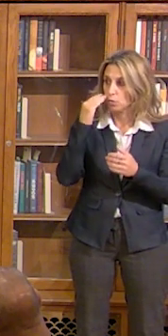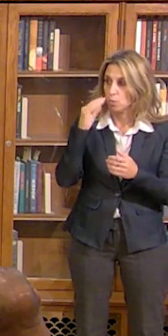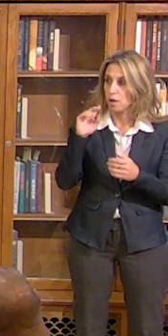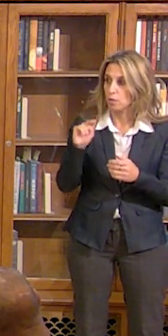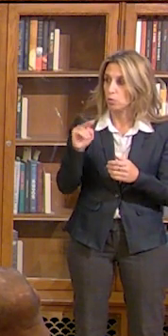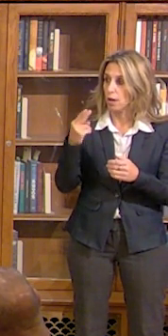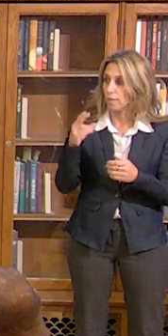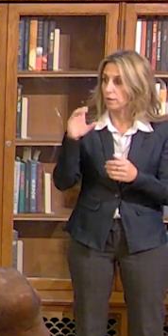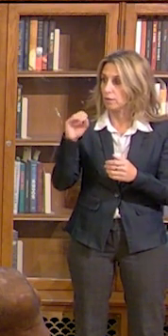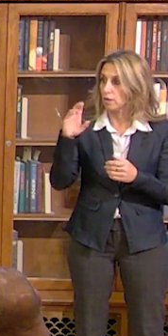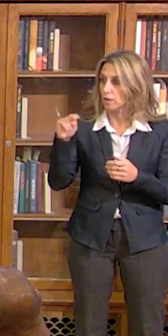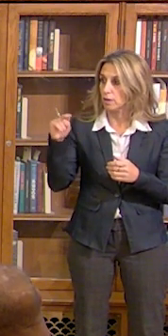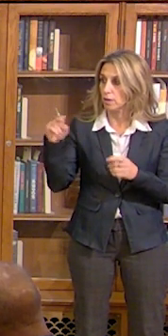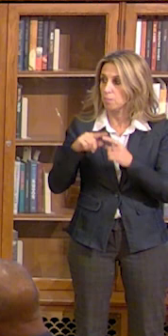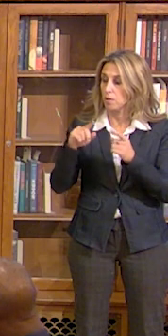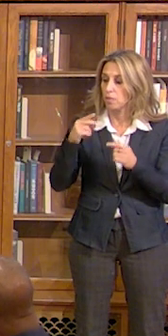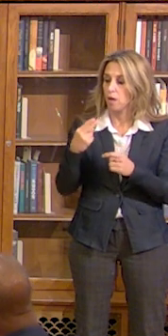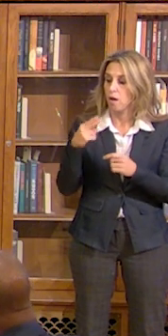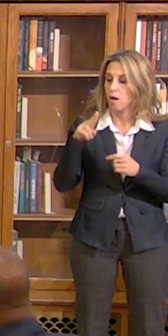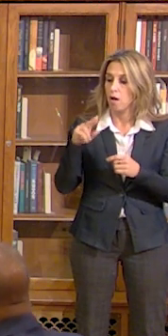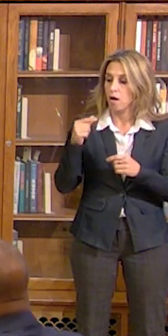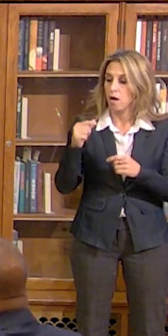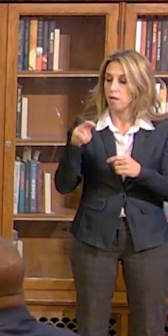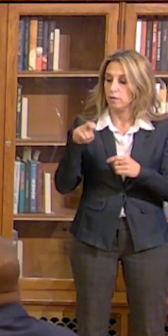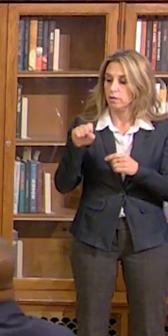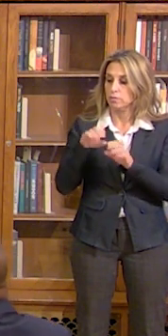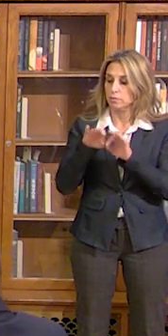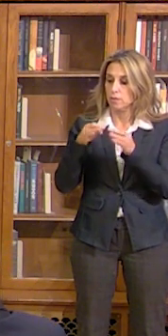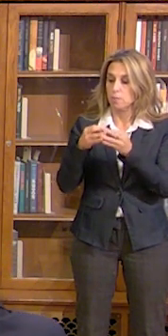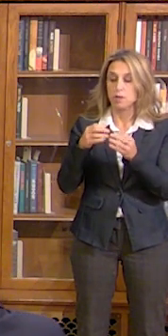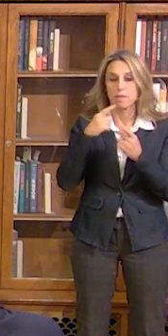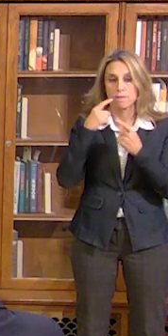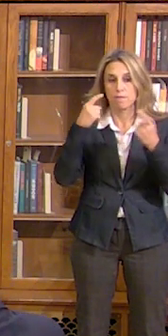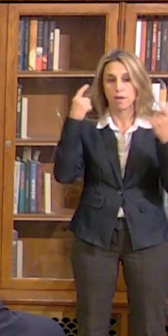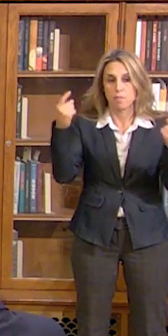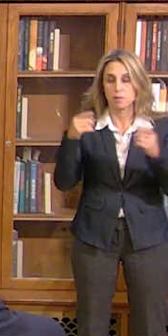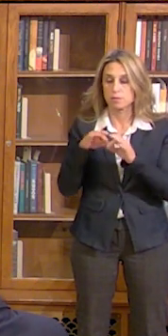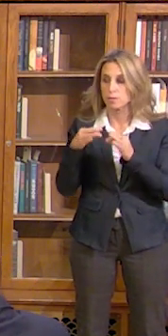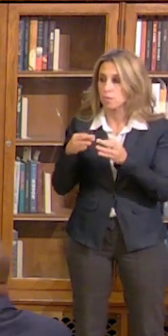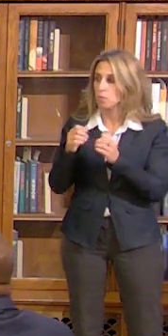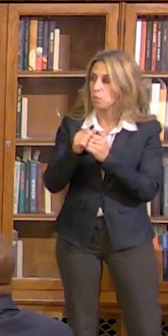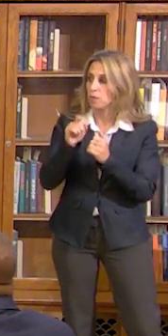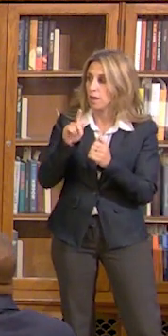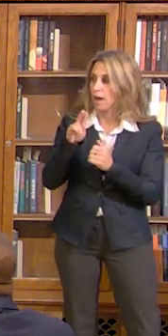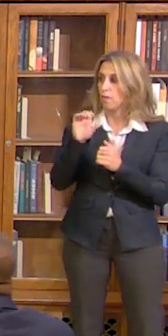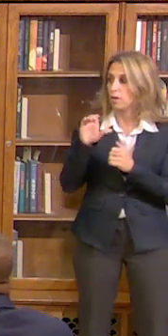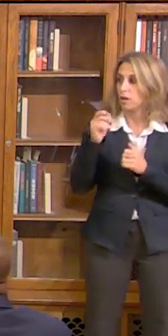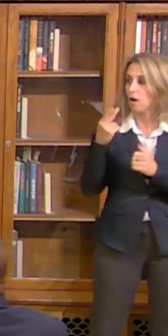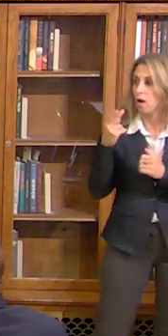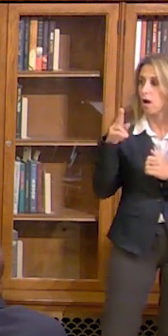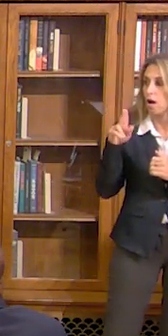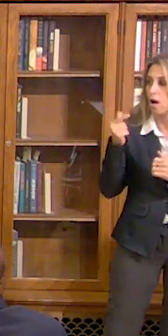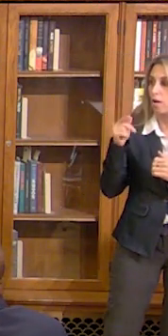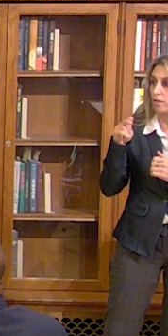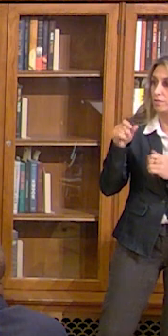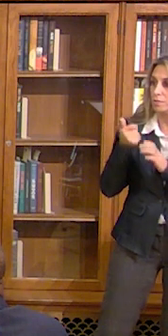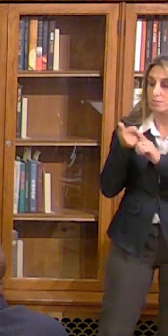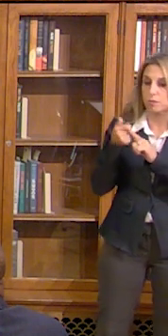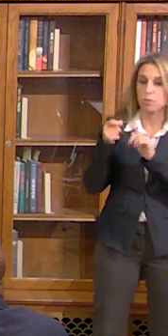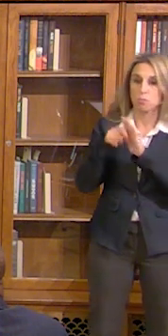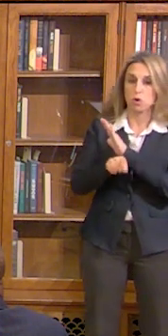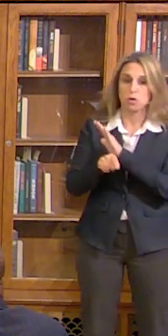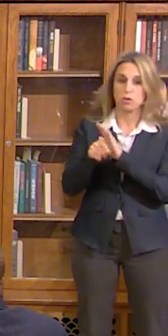huggins family was a very very U well-known family and when Eric Huggins was murdered it